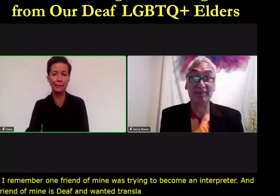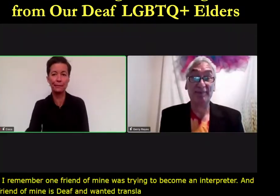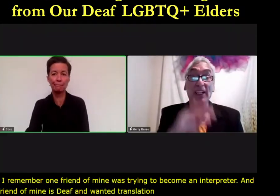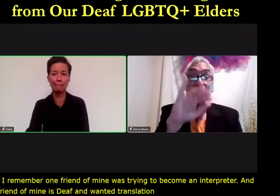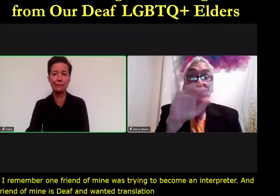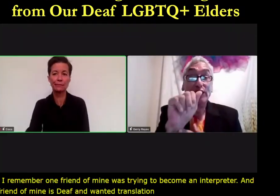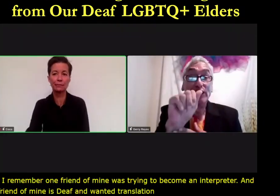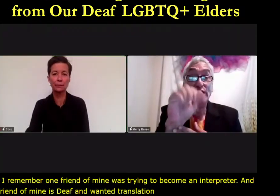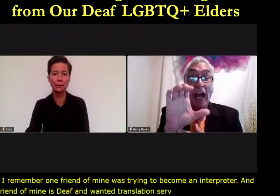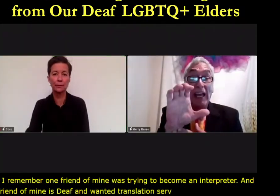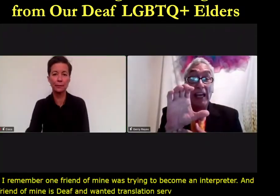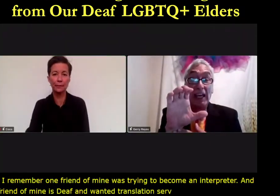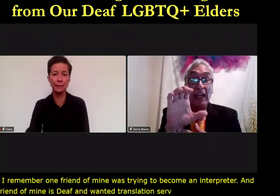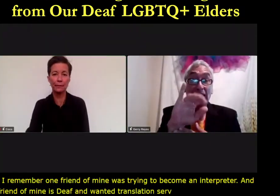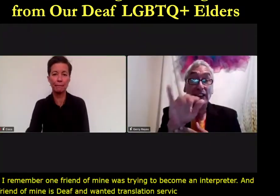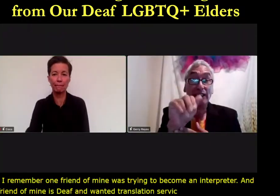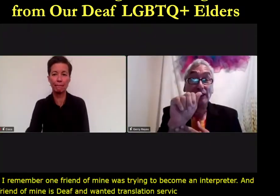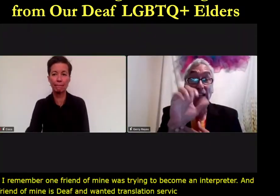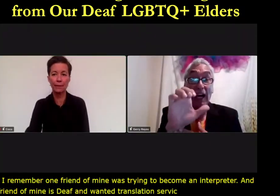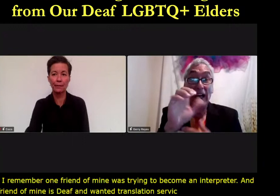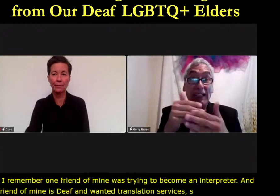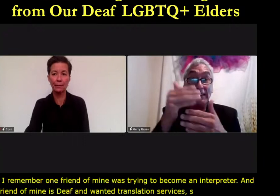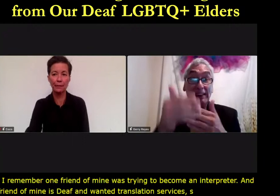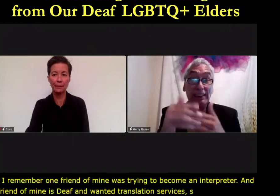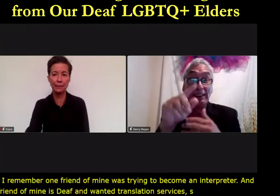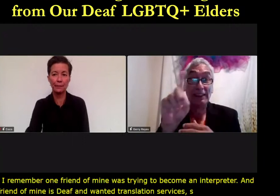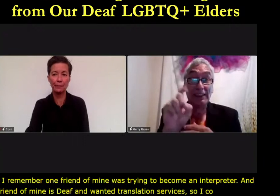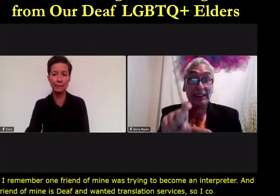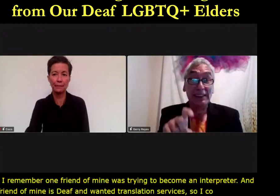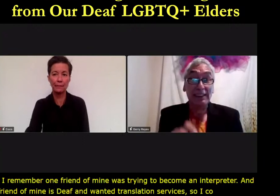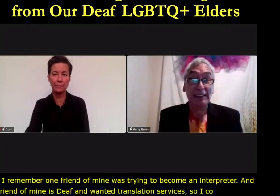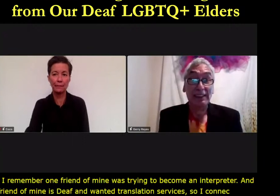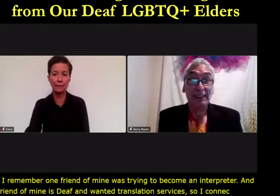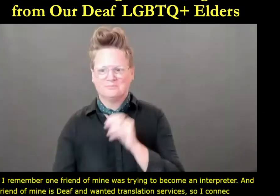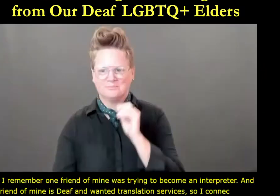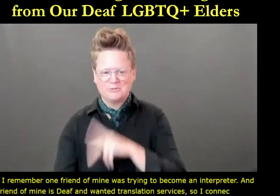strive uh jack next question